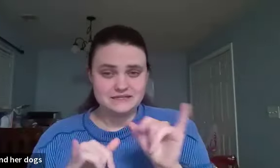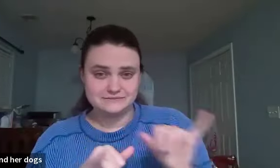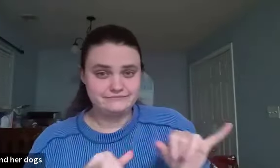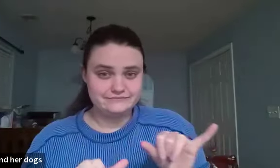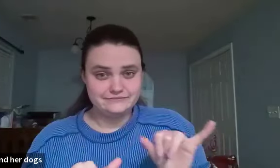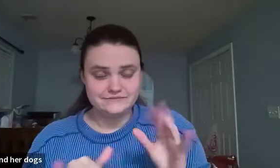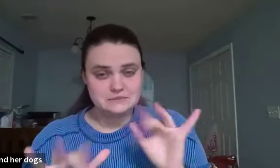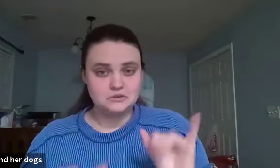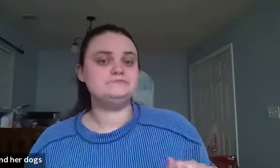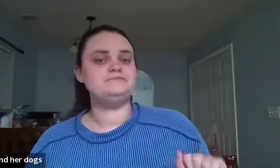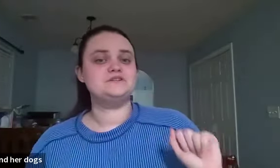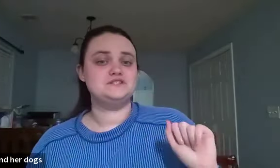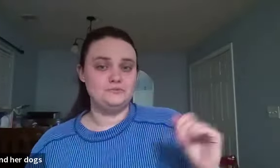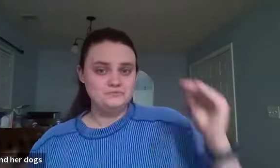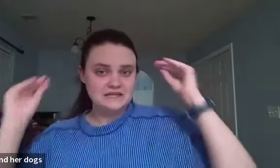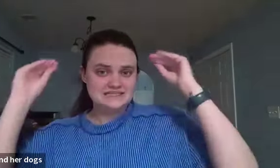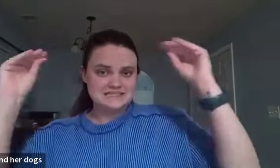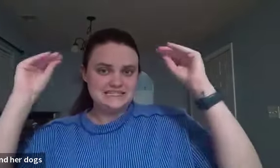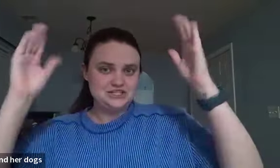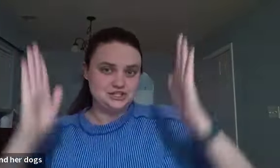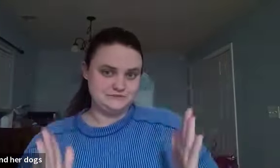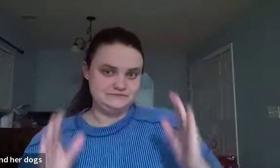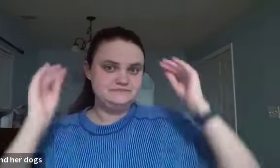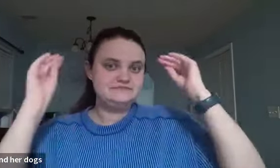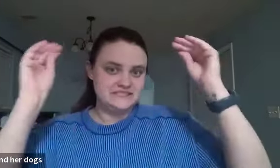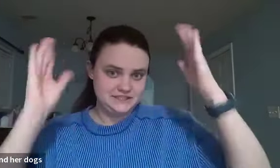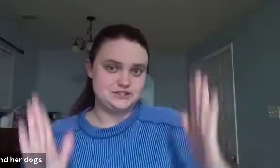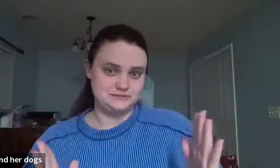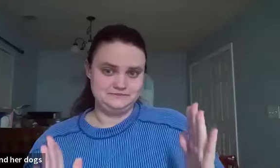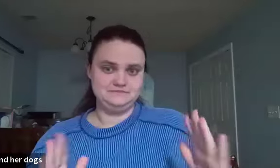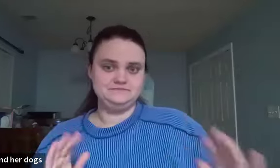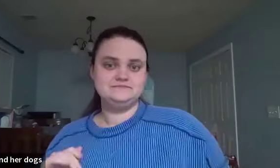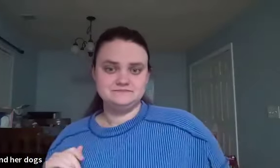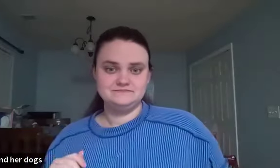is similar. So, teacher, teacher.